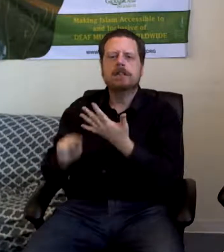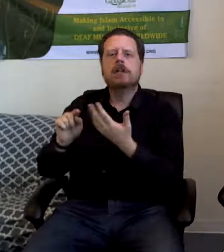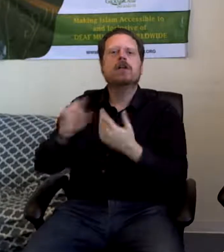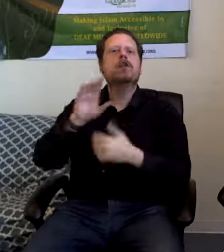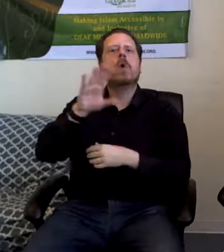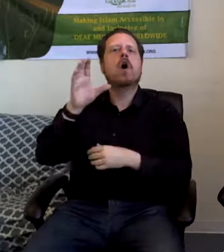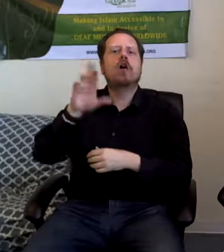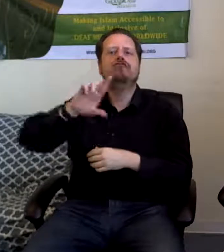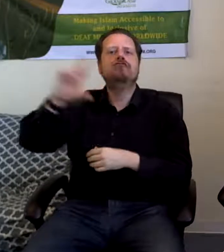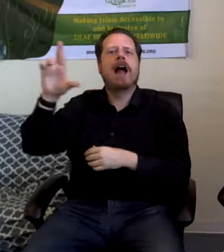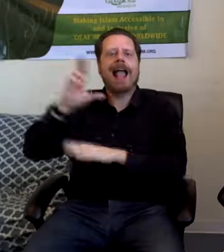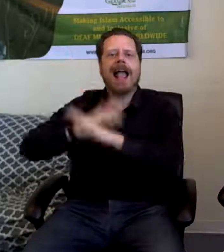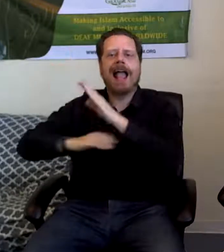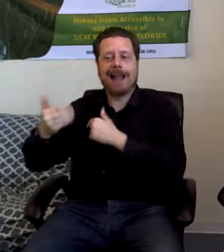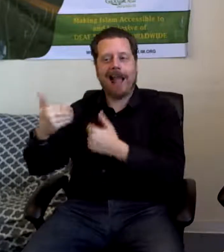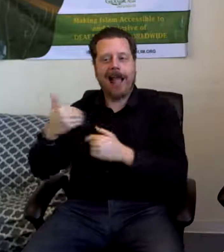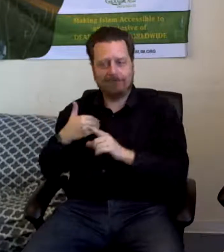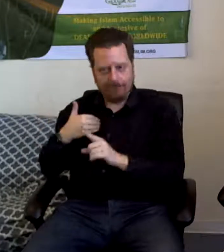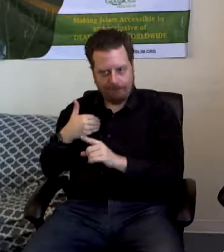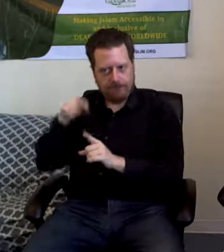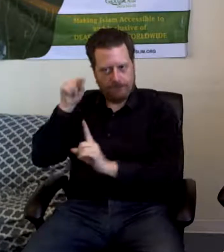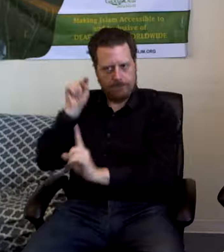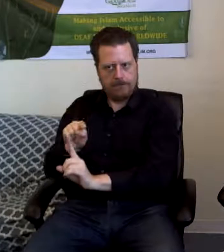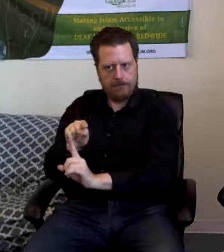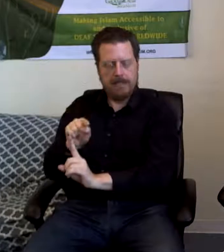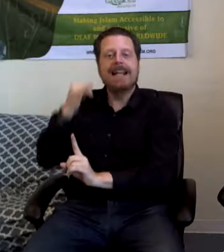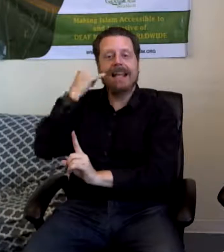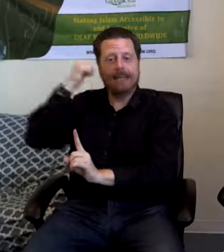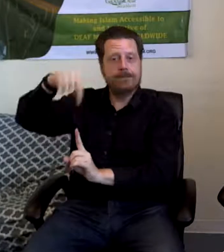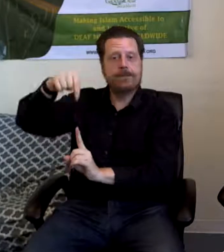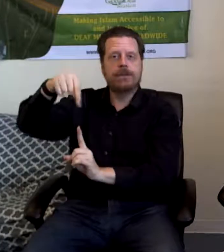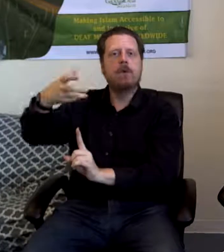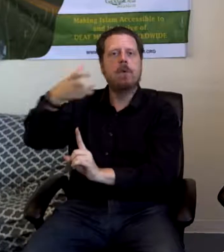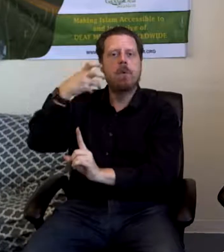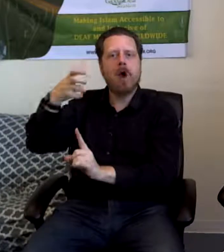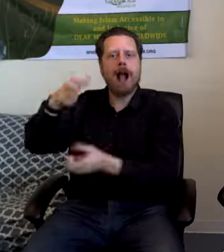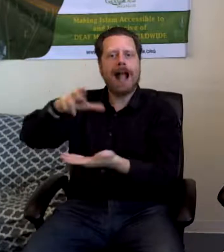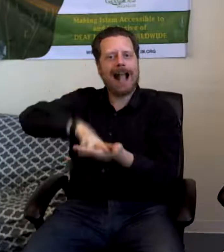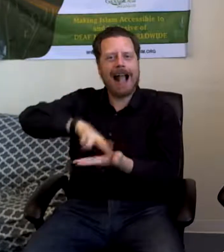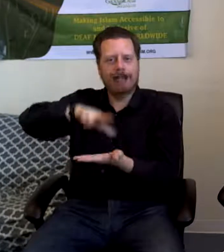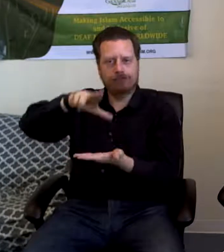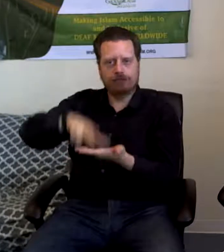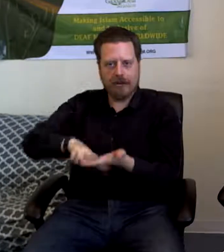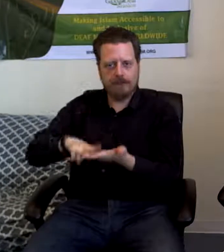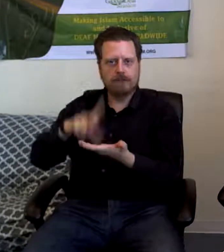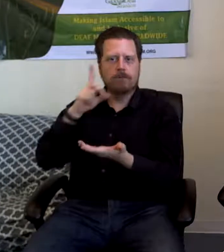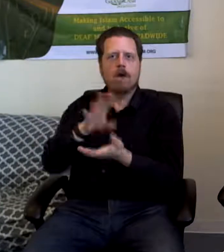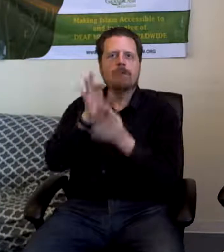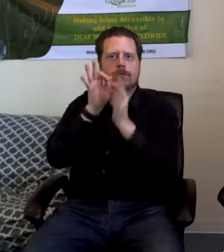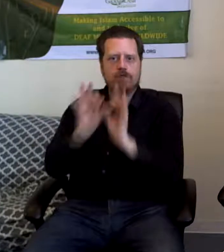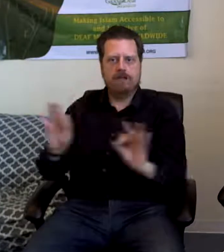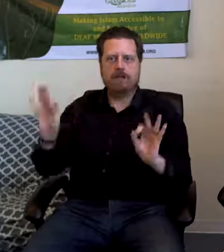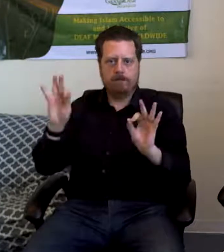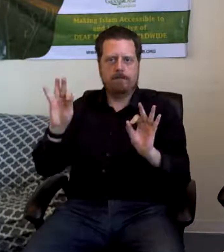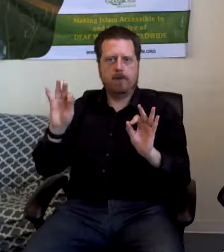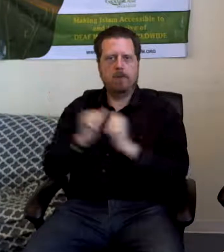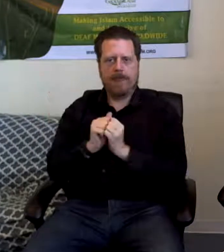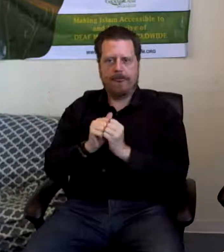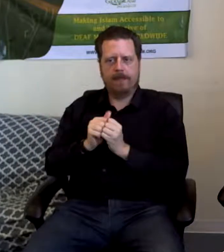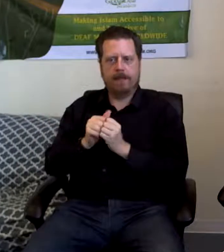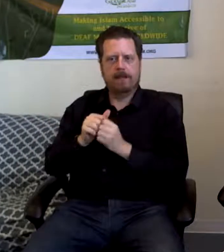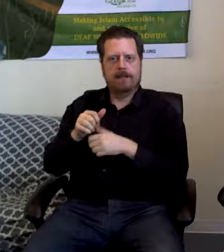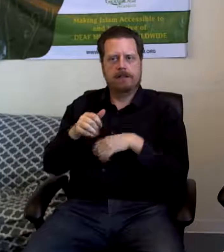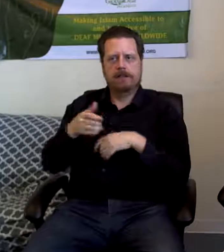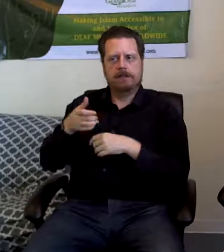what your right hand possessed, if they want to contract with you for their freedom,